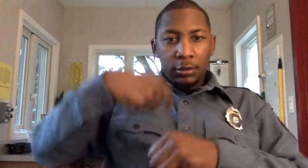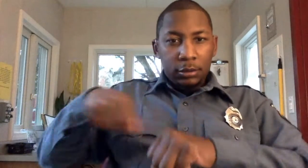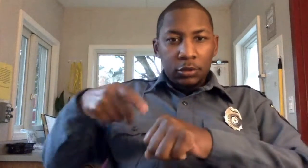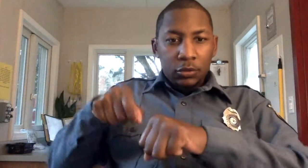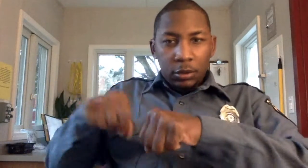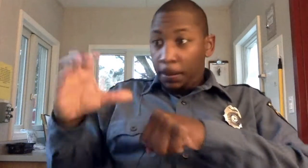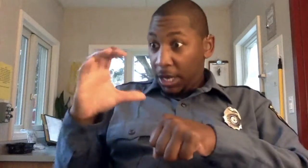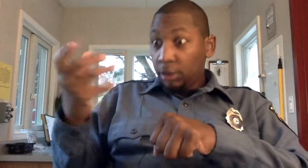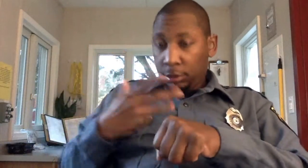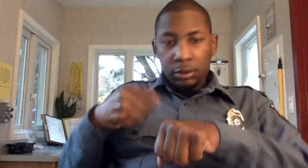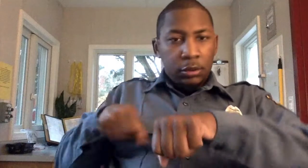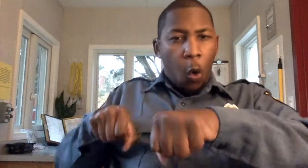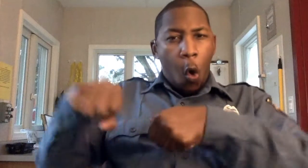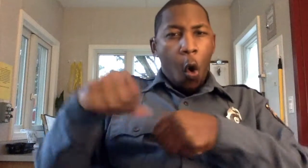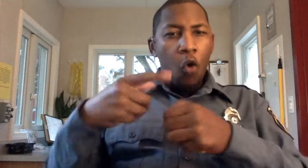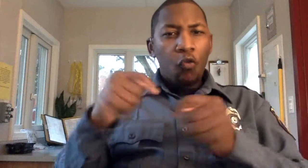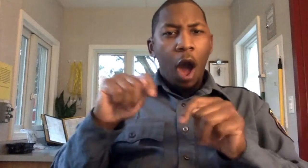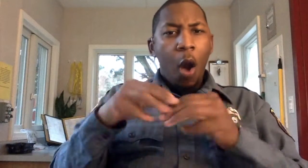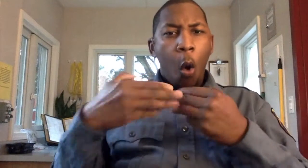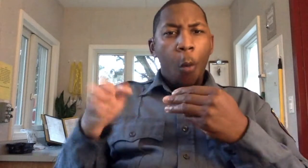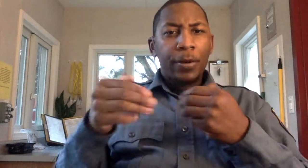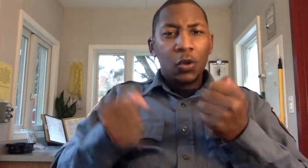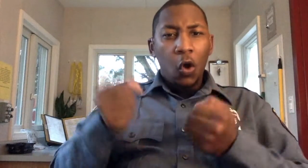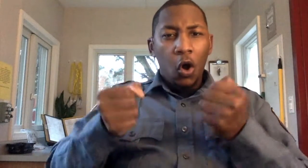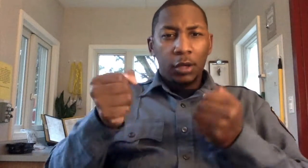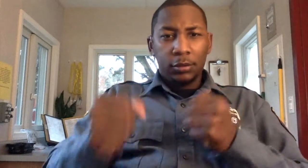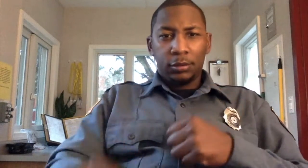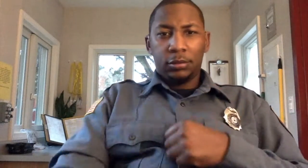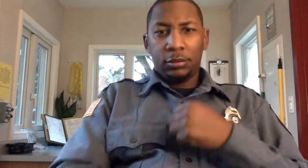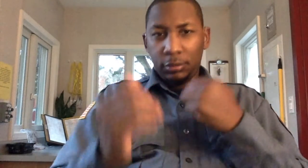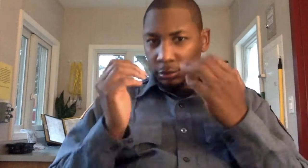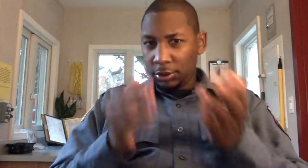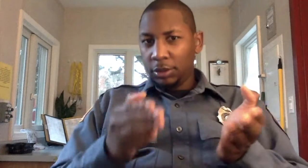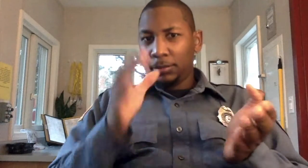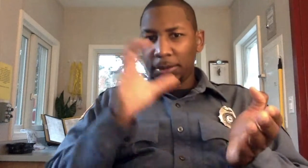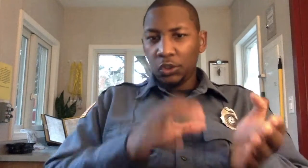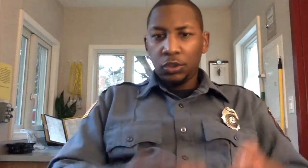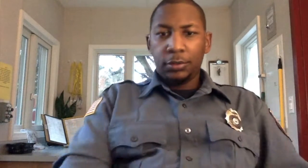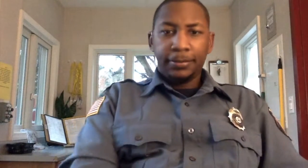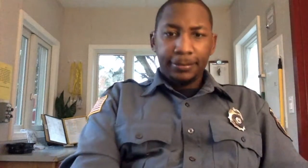standing right by the car, and we were trying to open the car door.